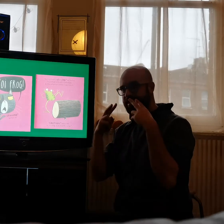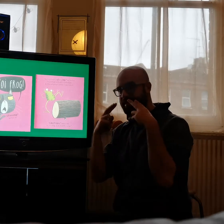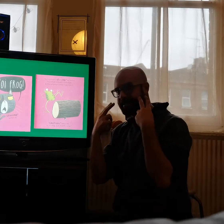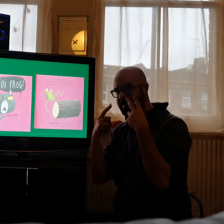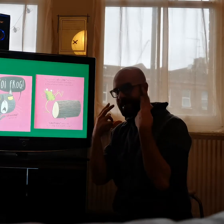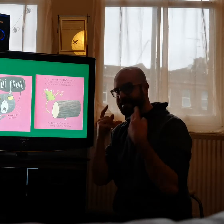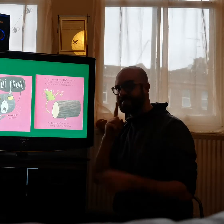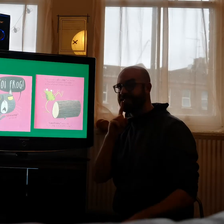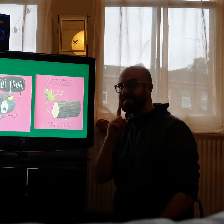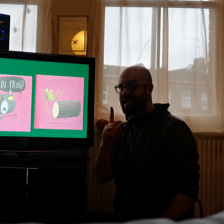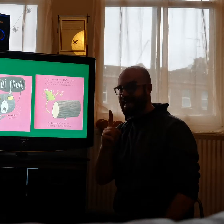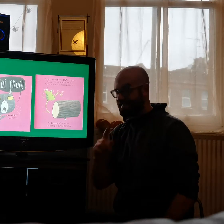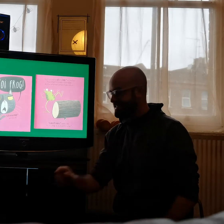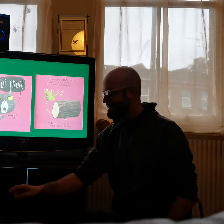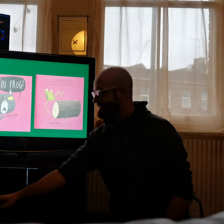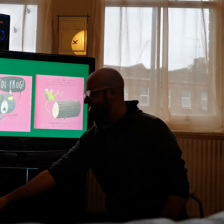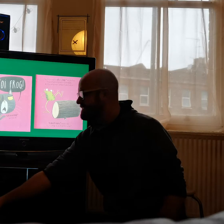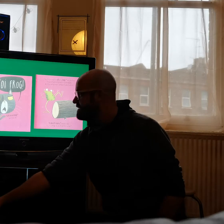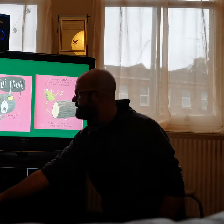The cat says,